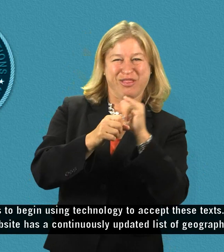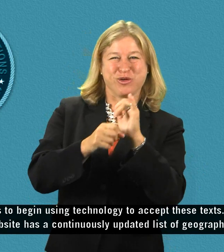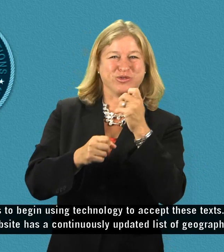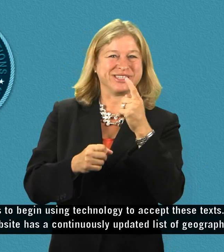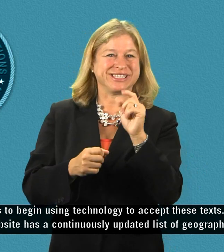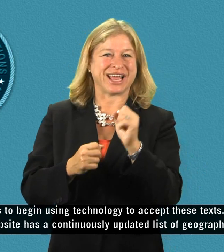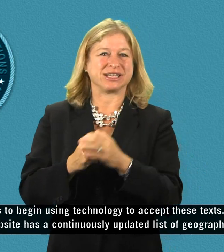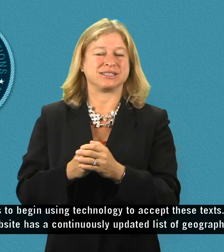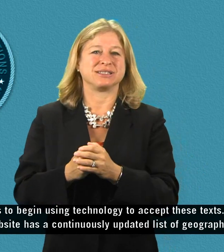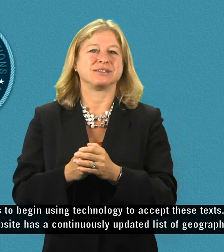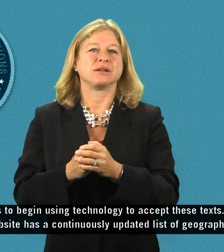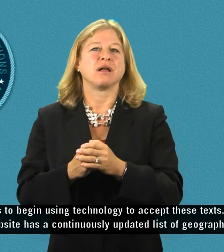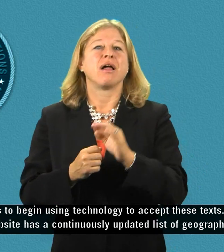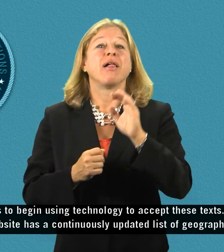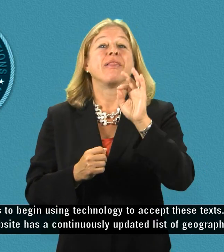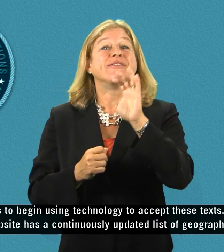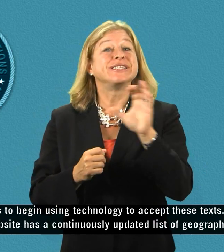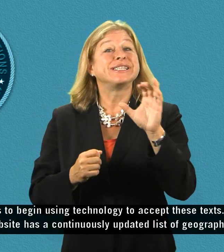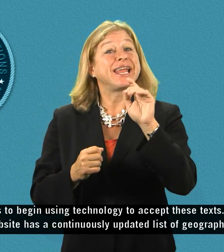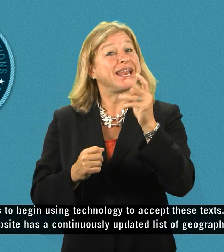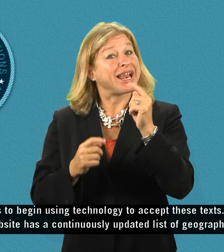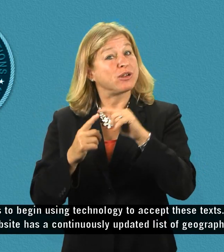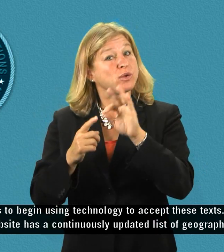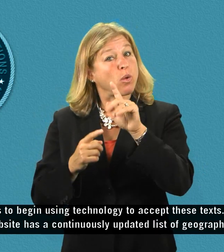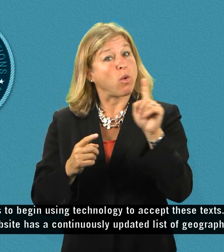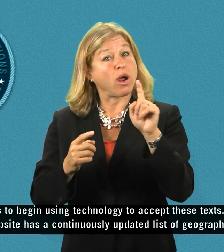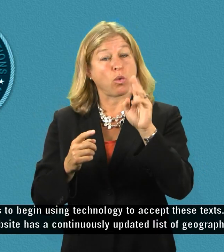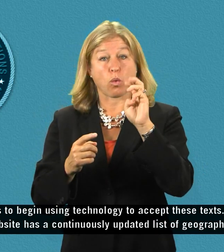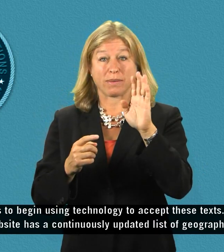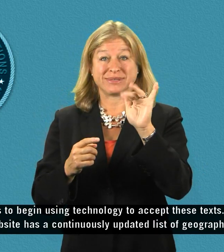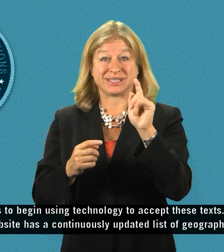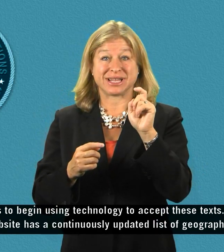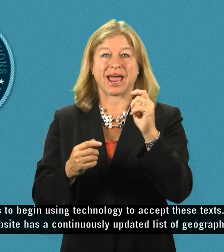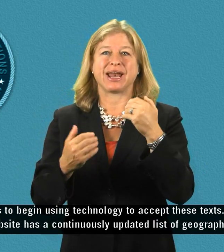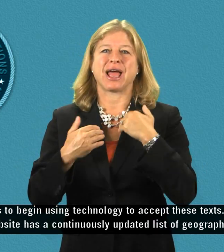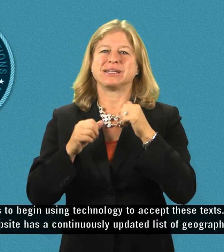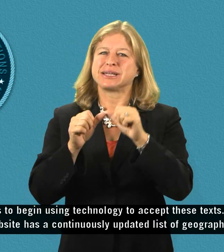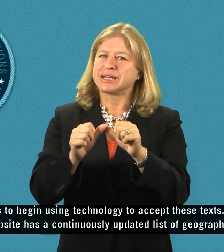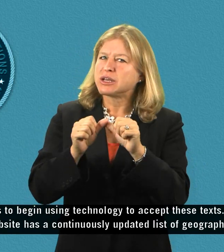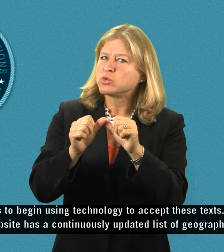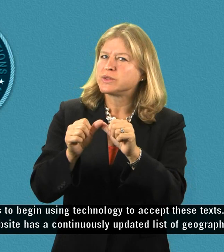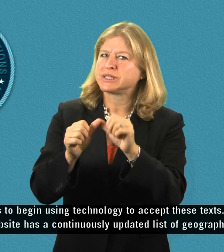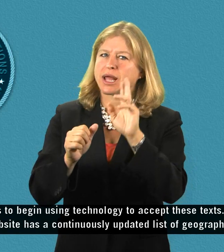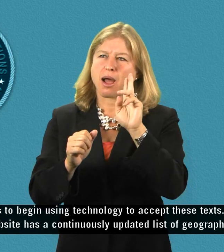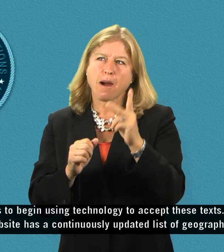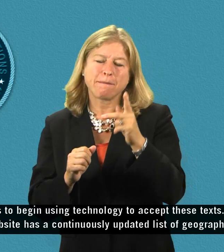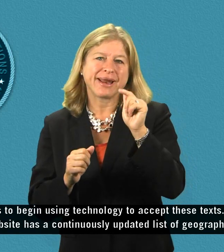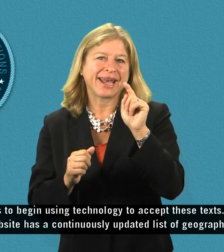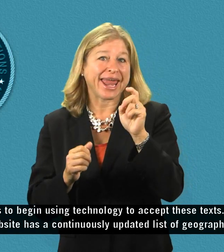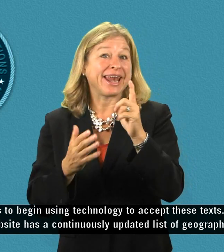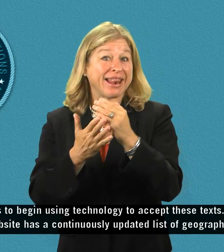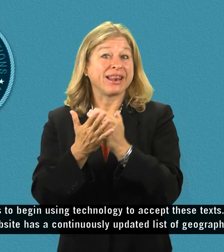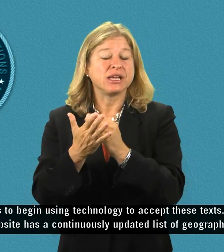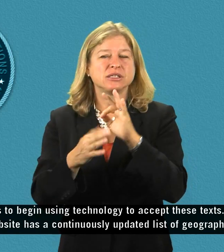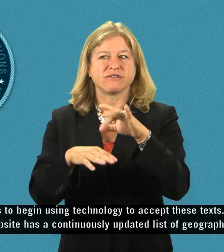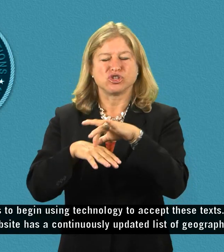The FCC TEXT-911 website has a continuously